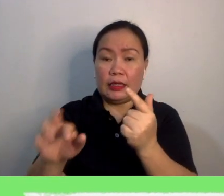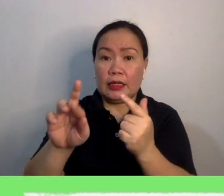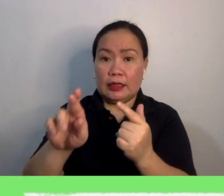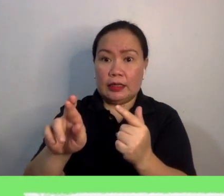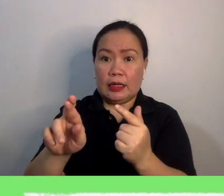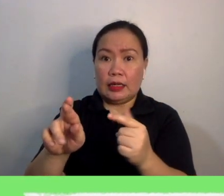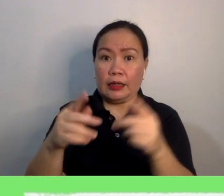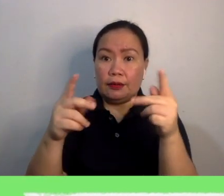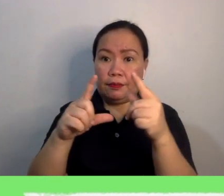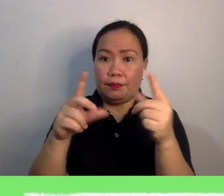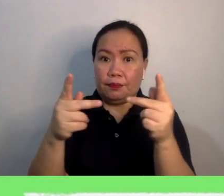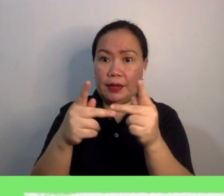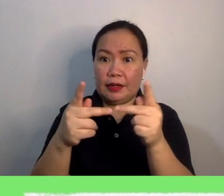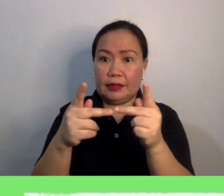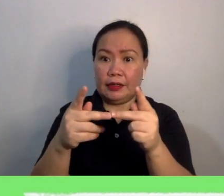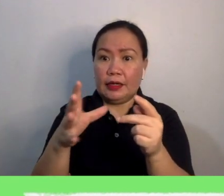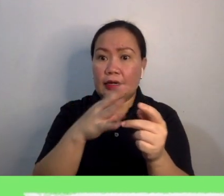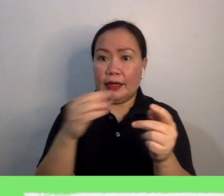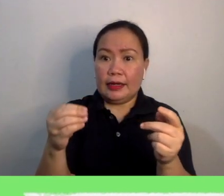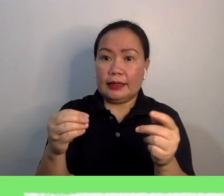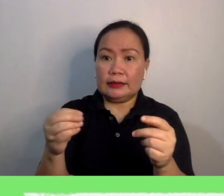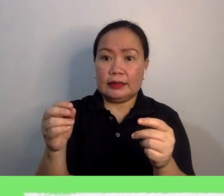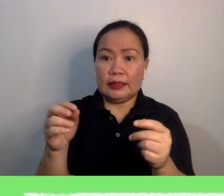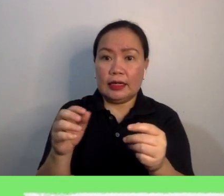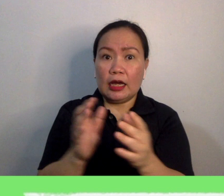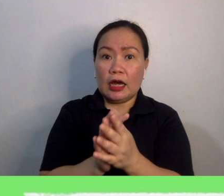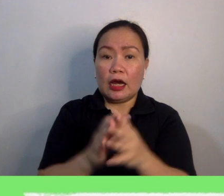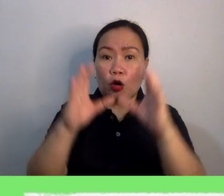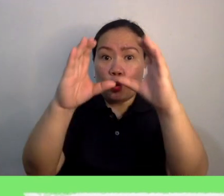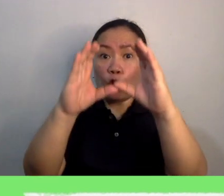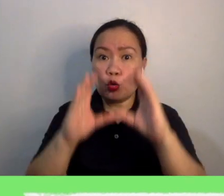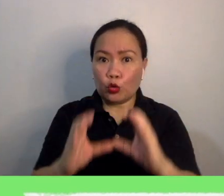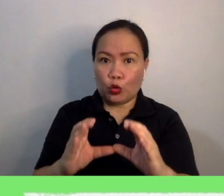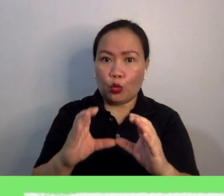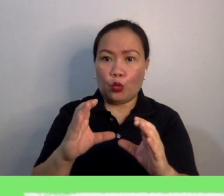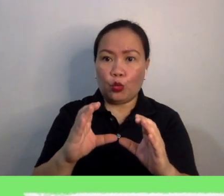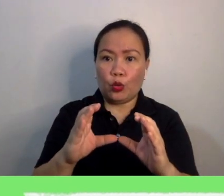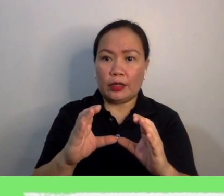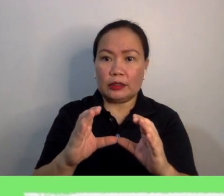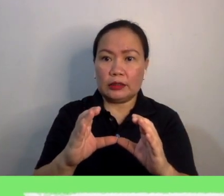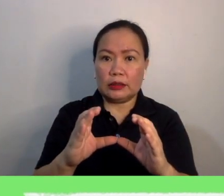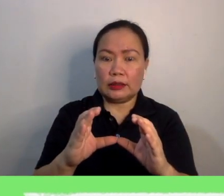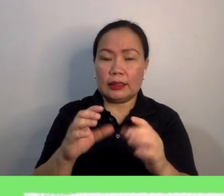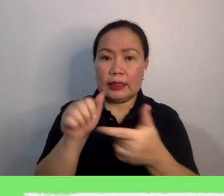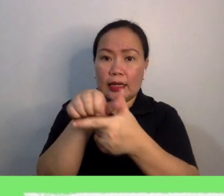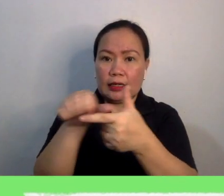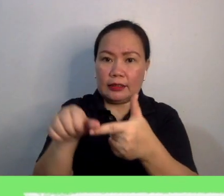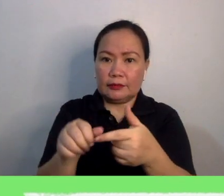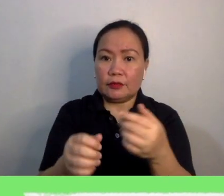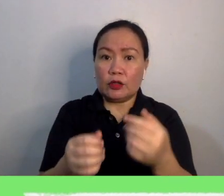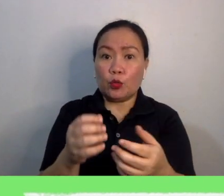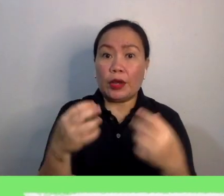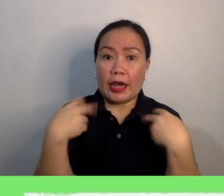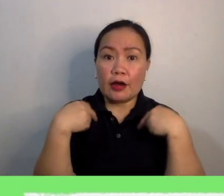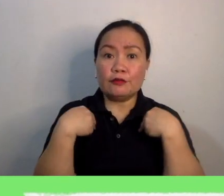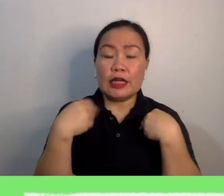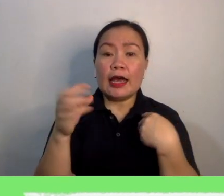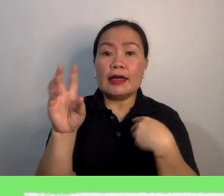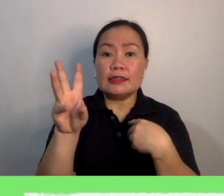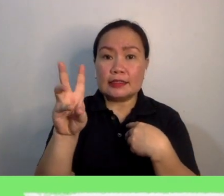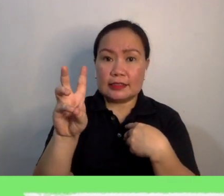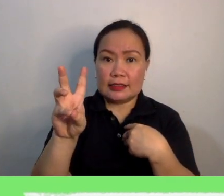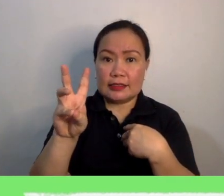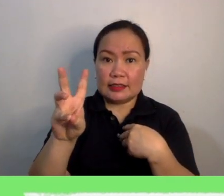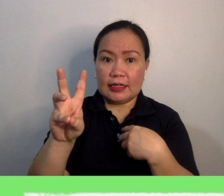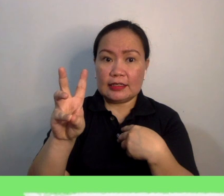6 kinds of angle pairs. Namely, the complementary, supplementary, adjacent, vertical,